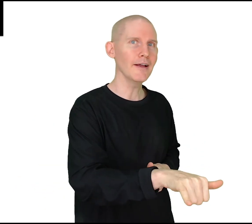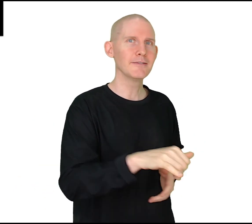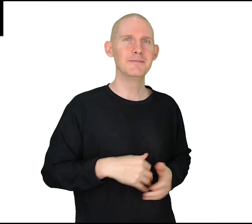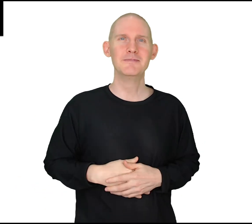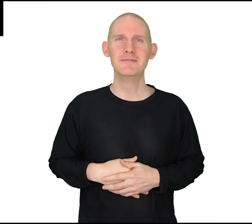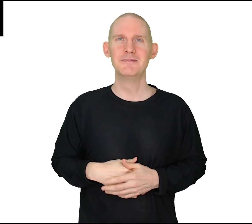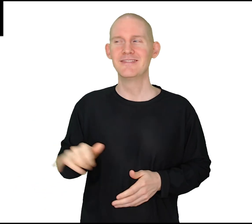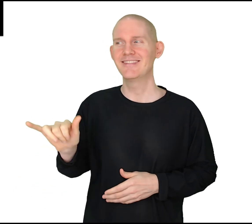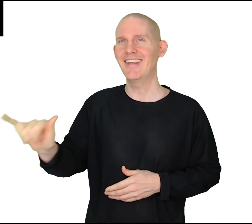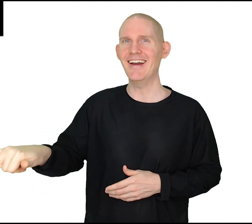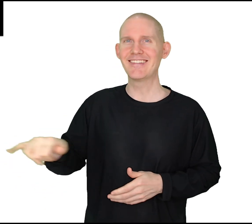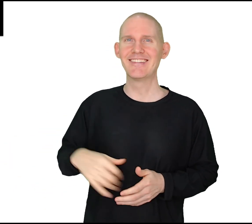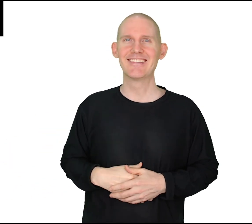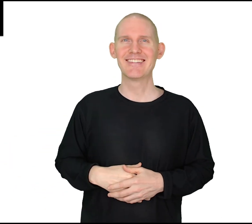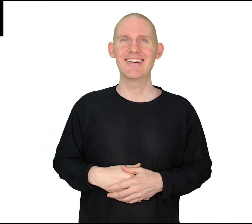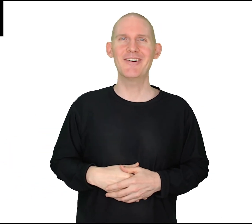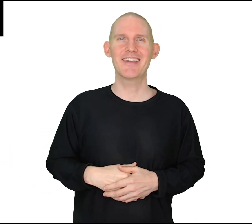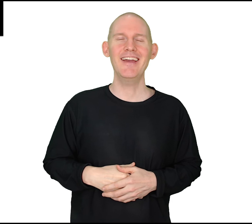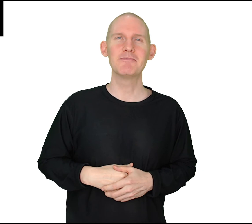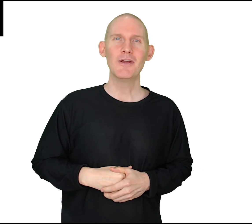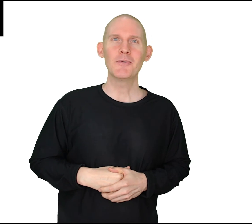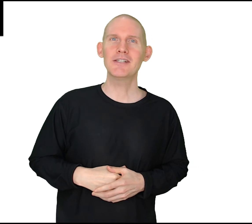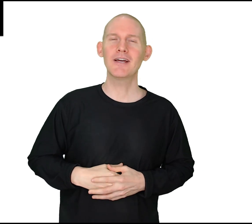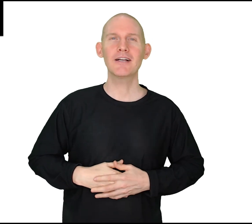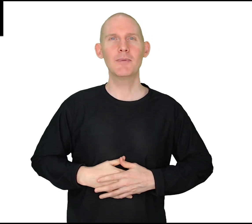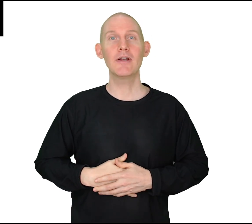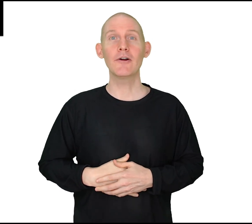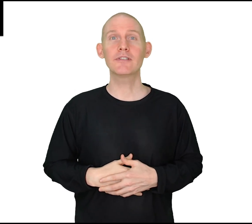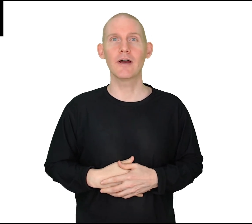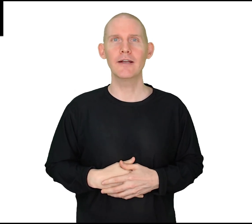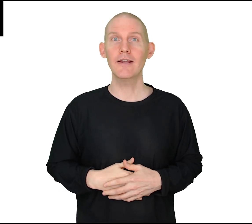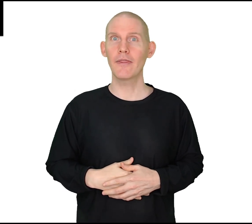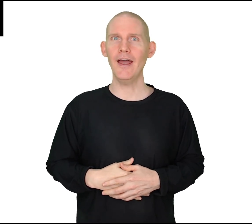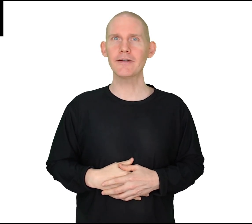Okay, we just talked about how to sign that.